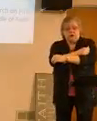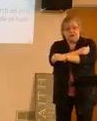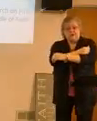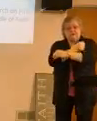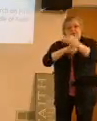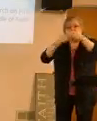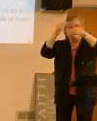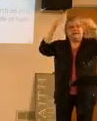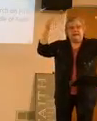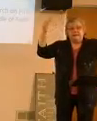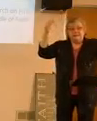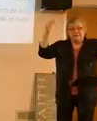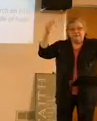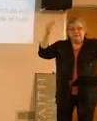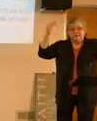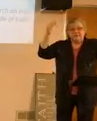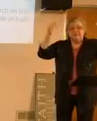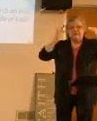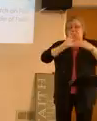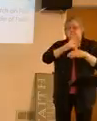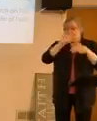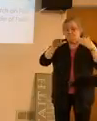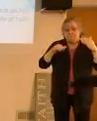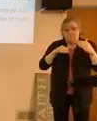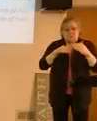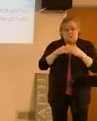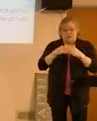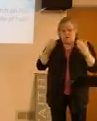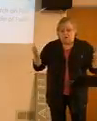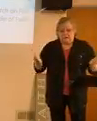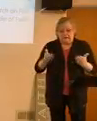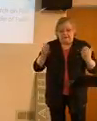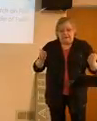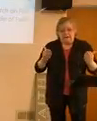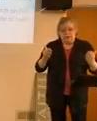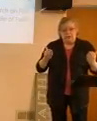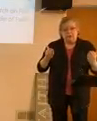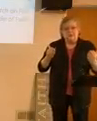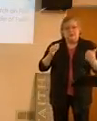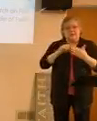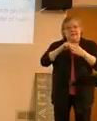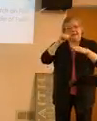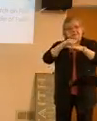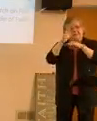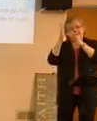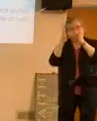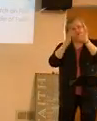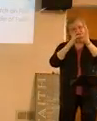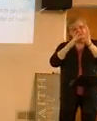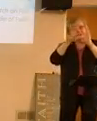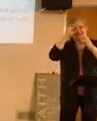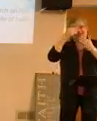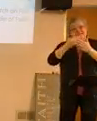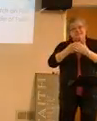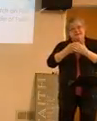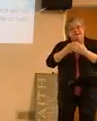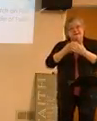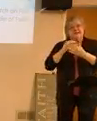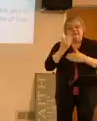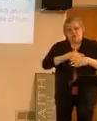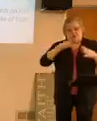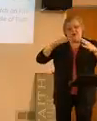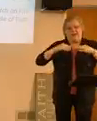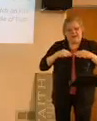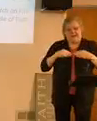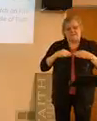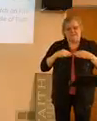And this is according to the purpose of the ages, which he made in Messiah, Jesus our Lord, in whom we